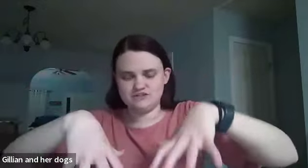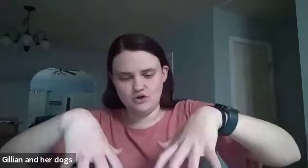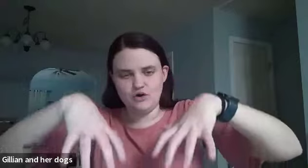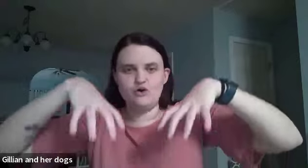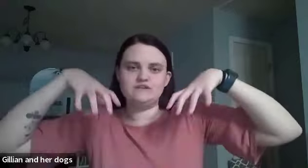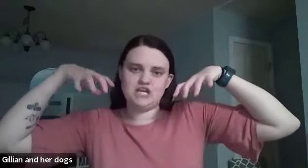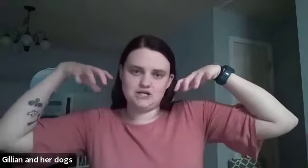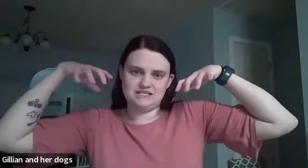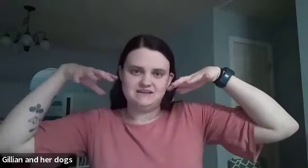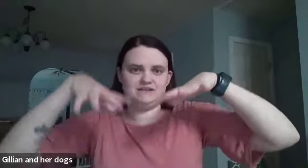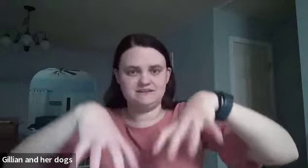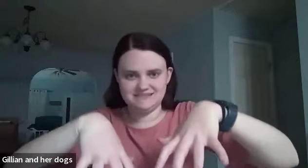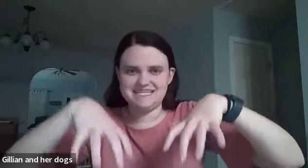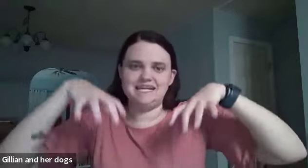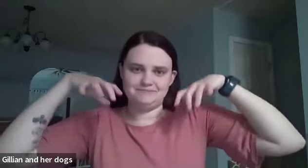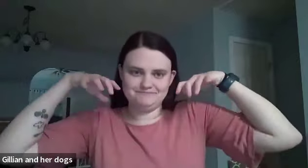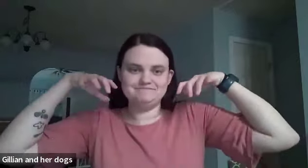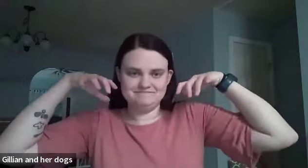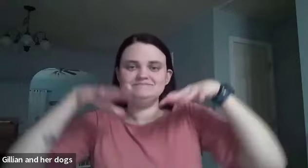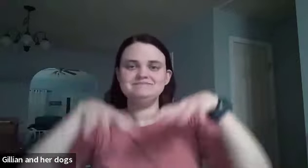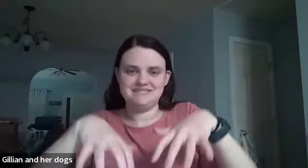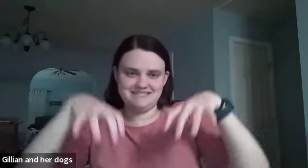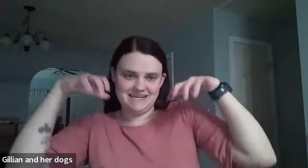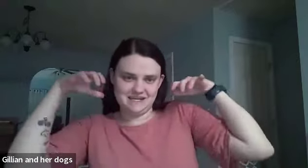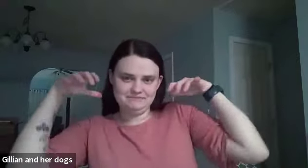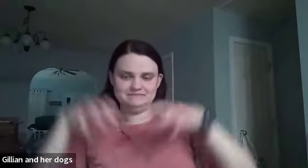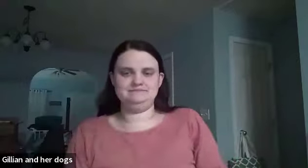it's all the chairs and everything. Stadium. Stadium.